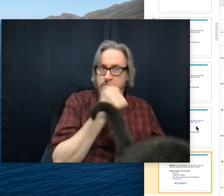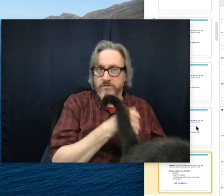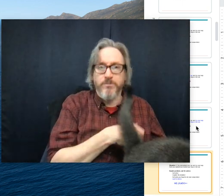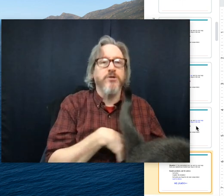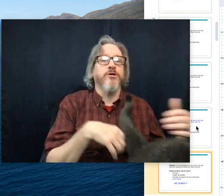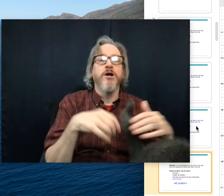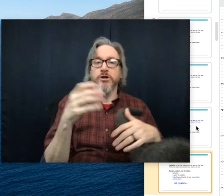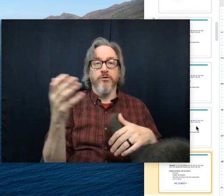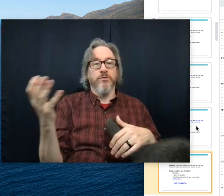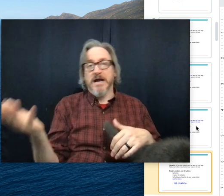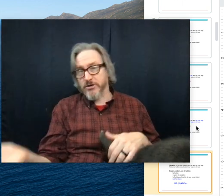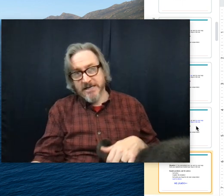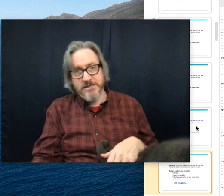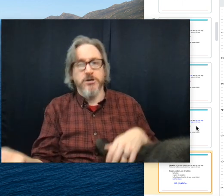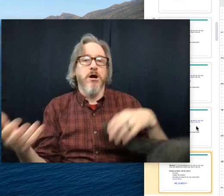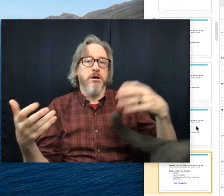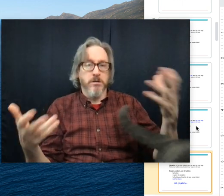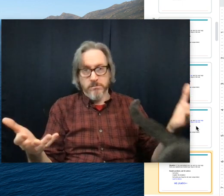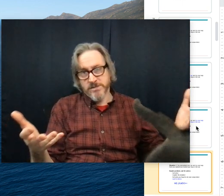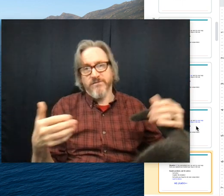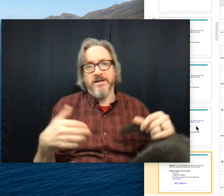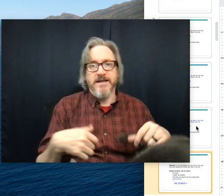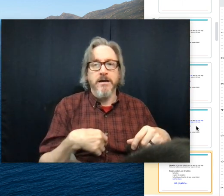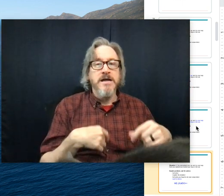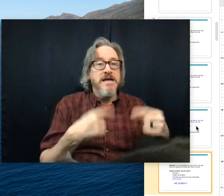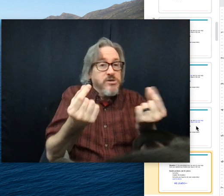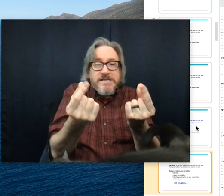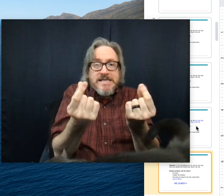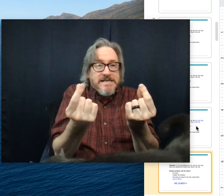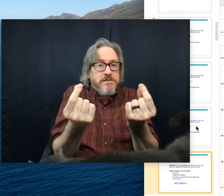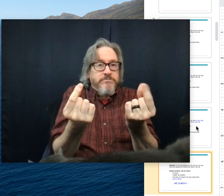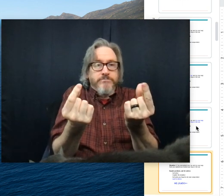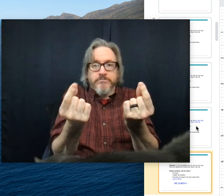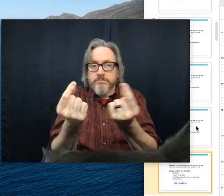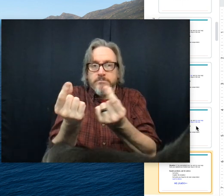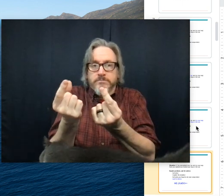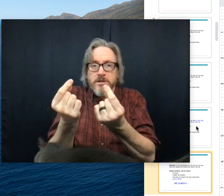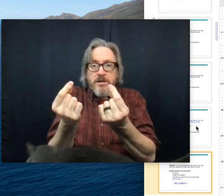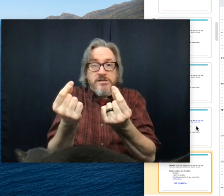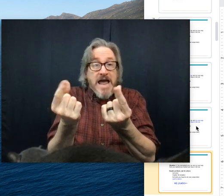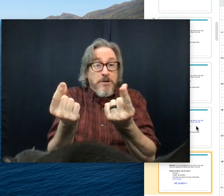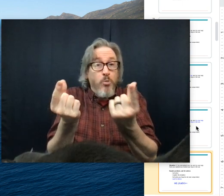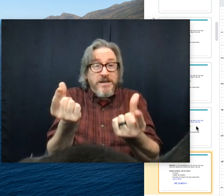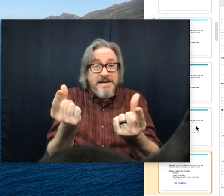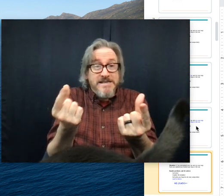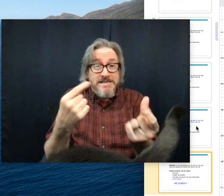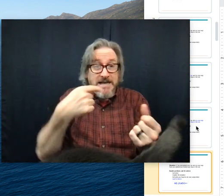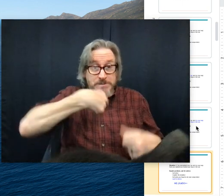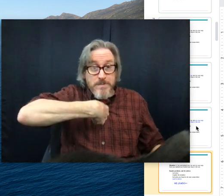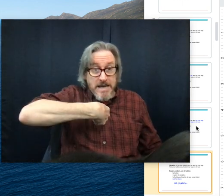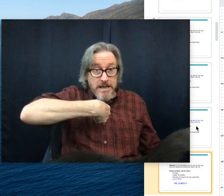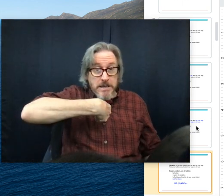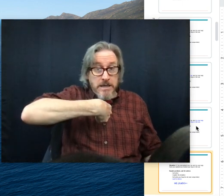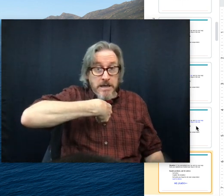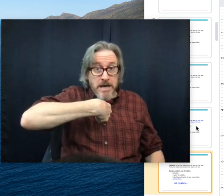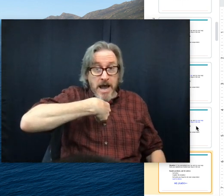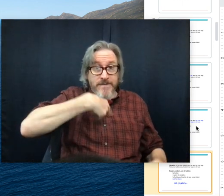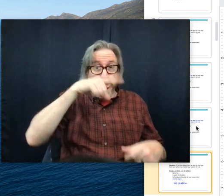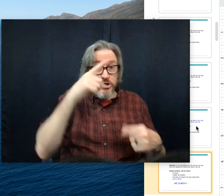forgot to turn off a burner. You locked your keys in the car, stuff like that. So it's this. And what that is it's